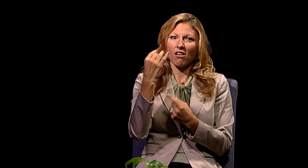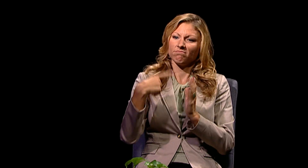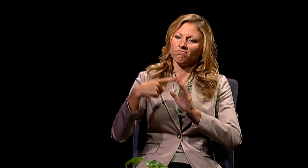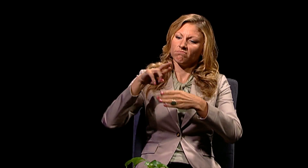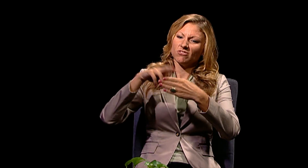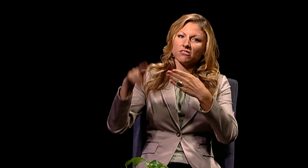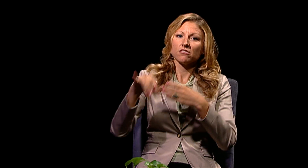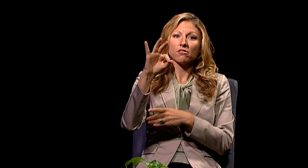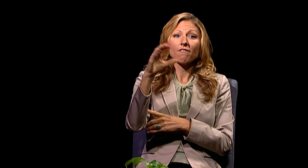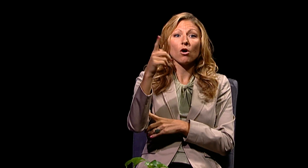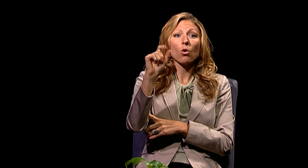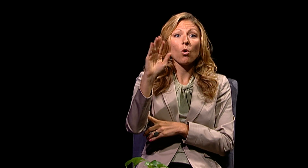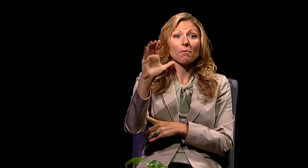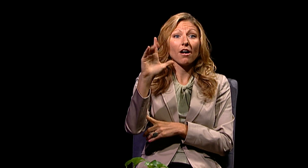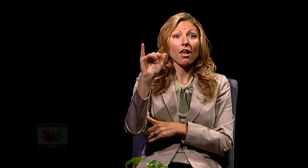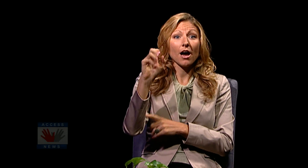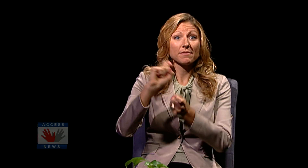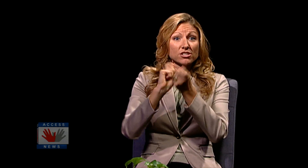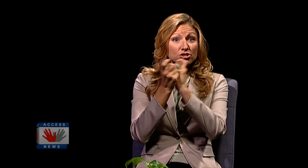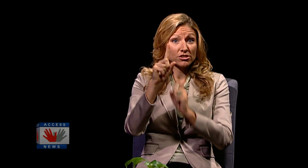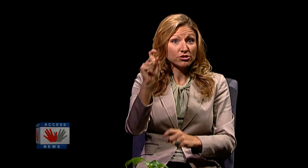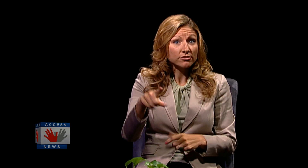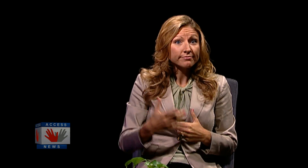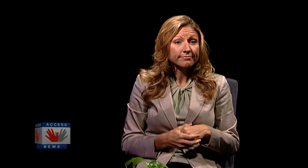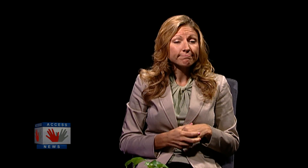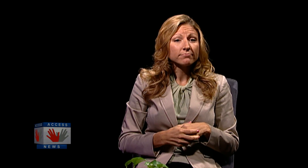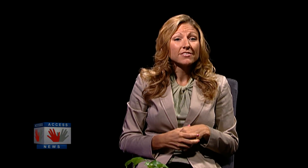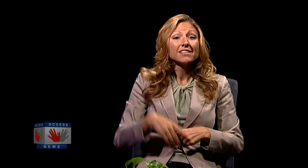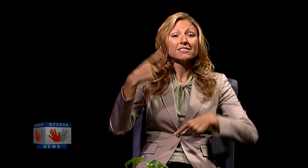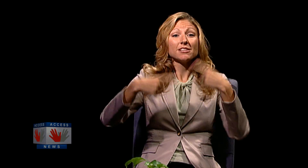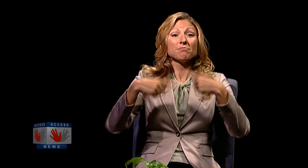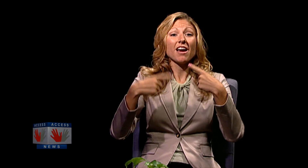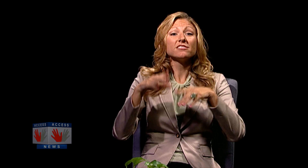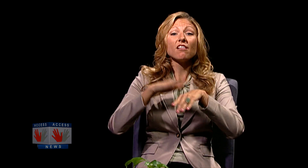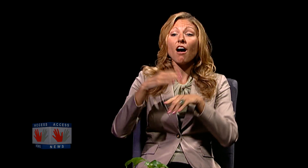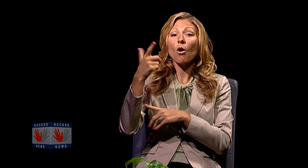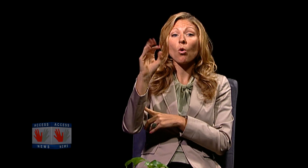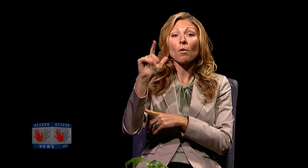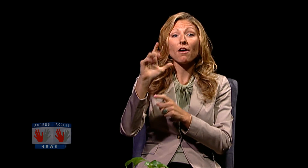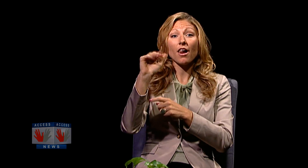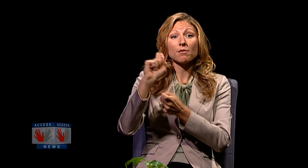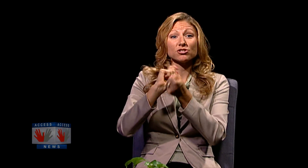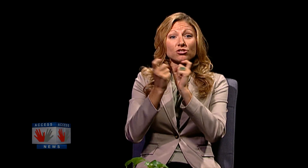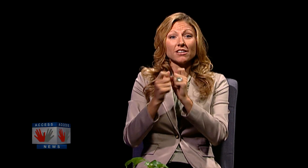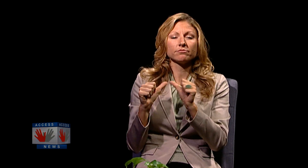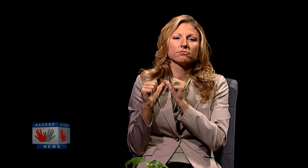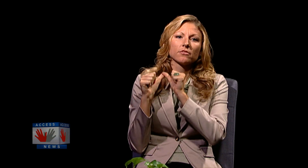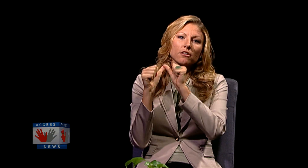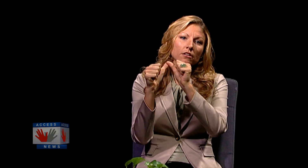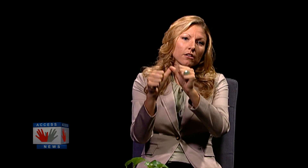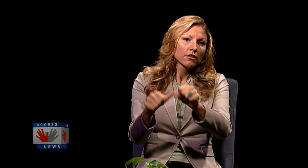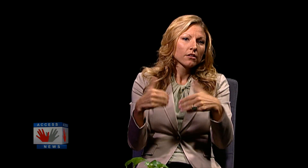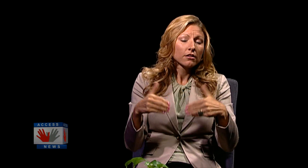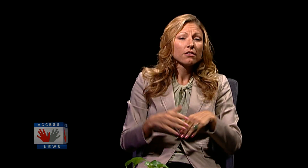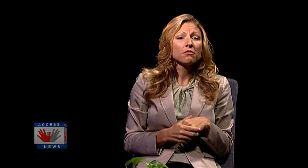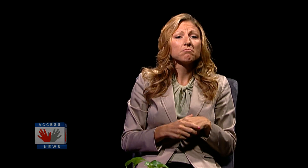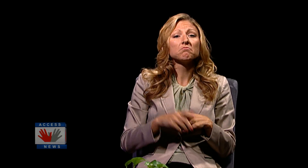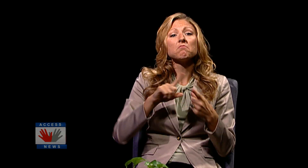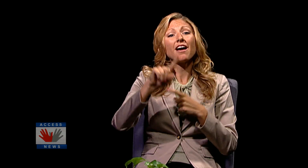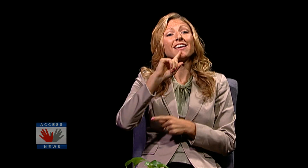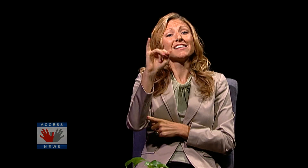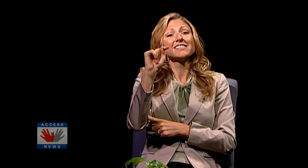the Texas drought one result of global climate change? The debate continues regarding global climate